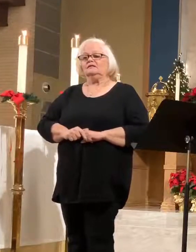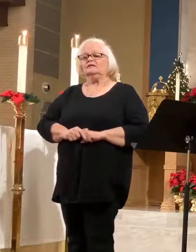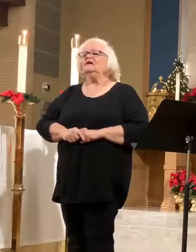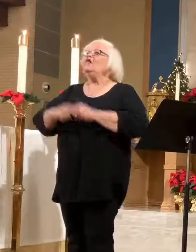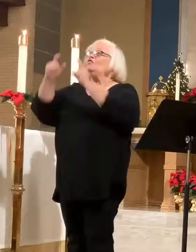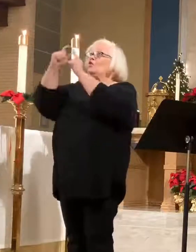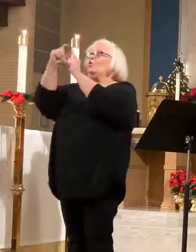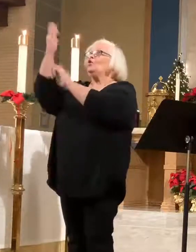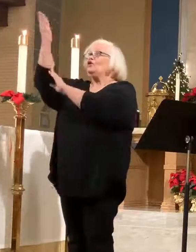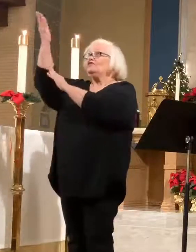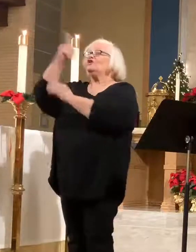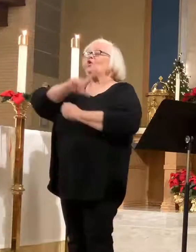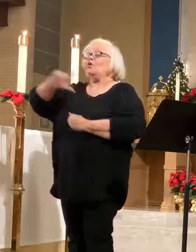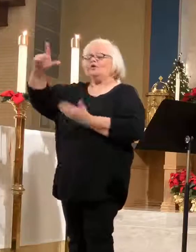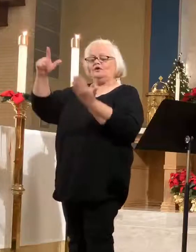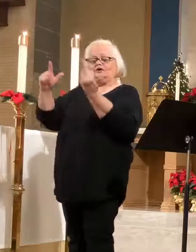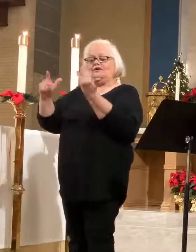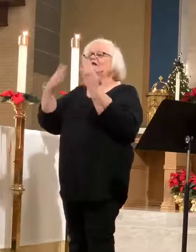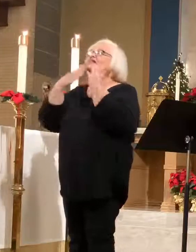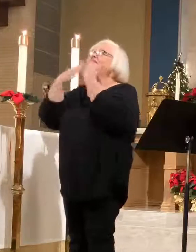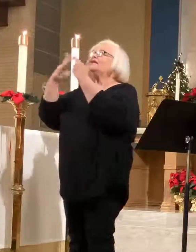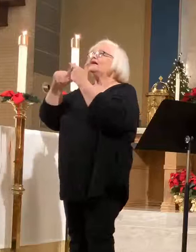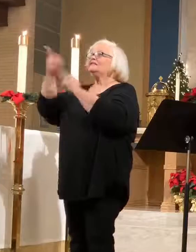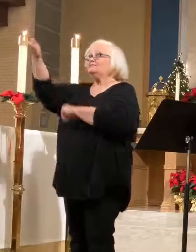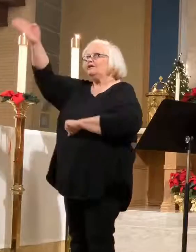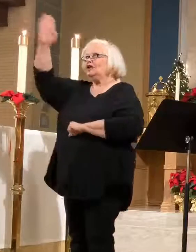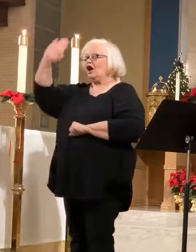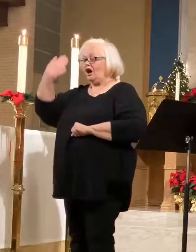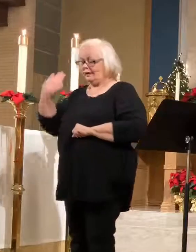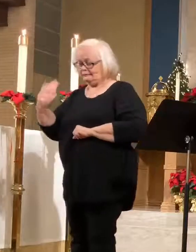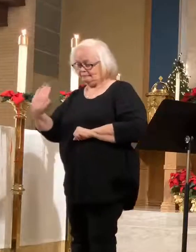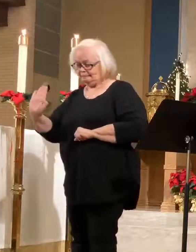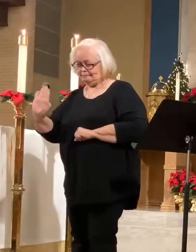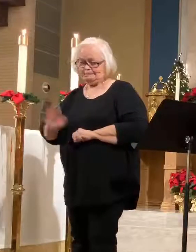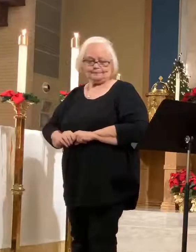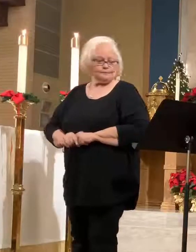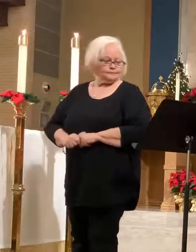The word of the Lord. Thanks be to God.